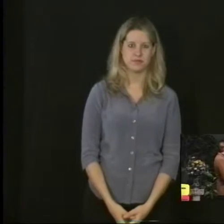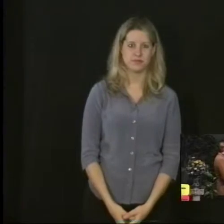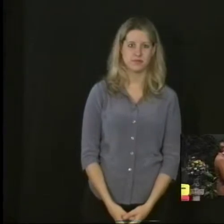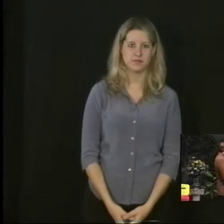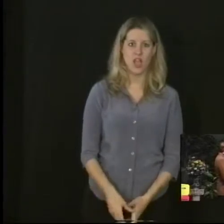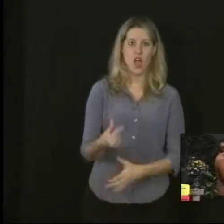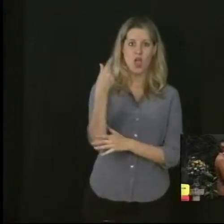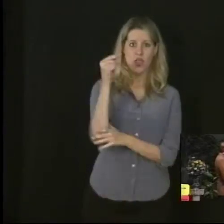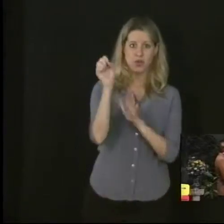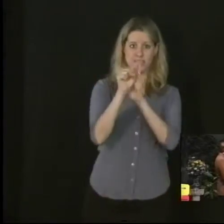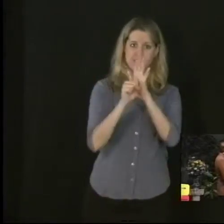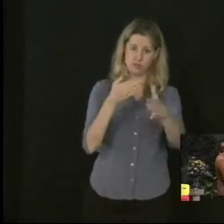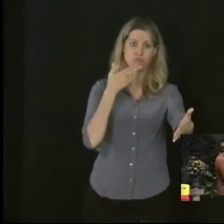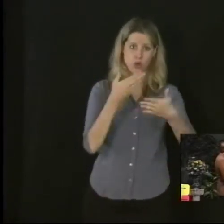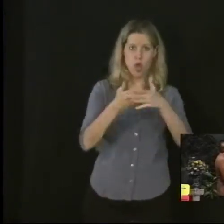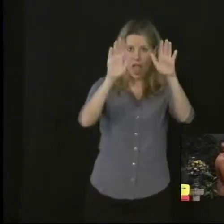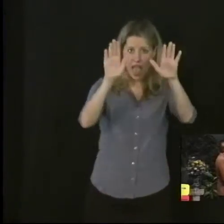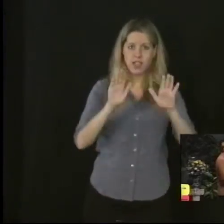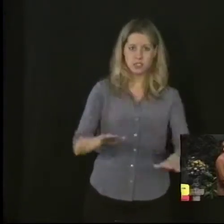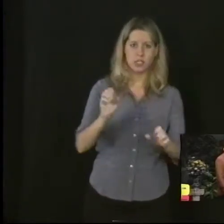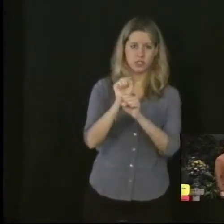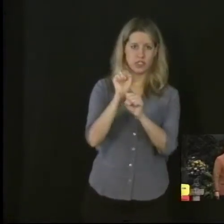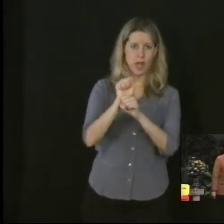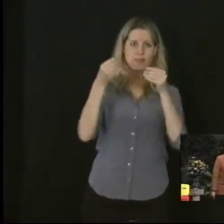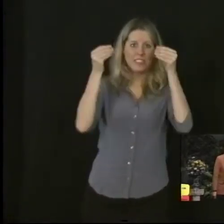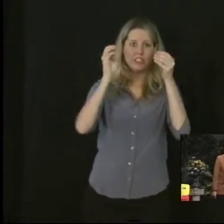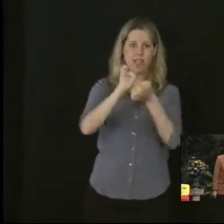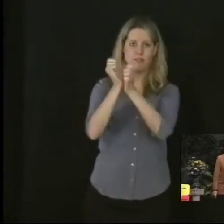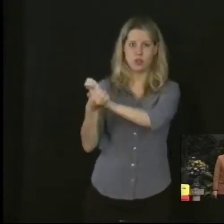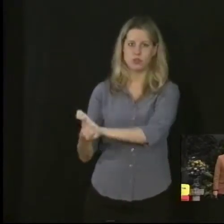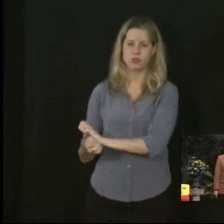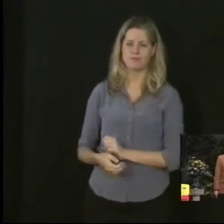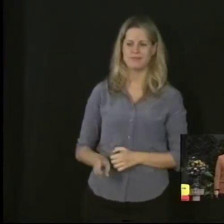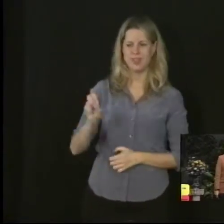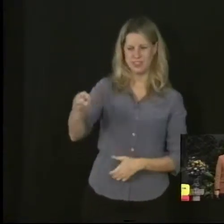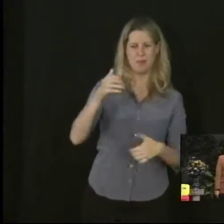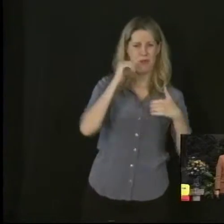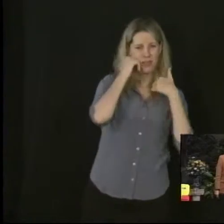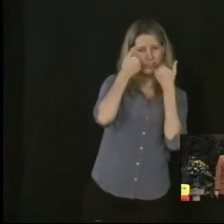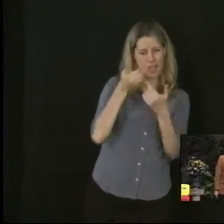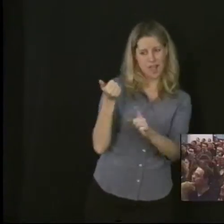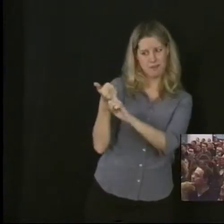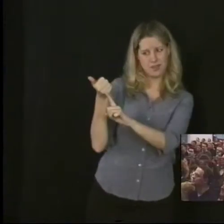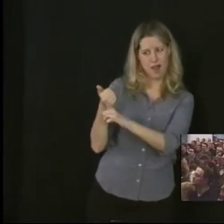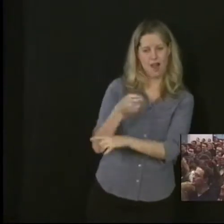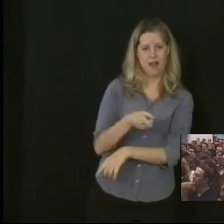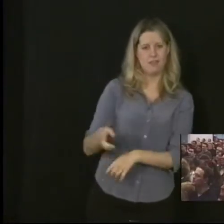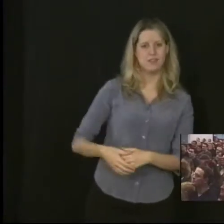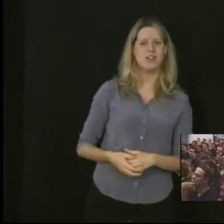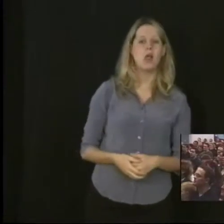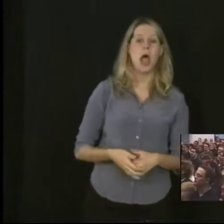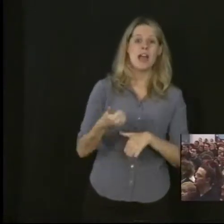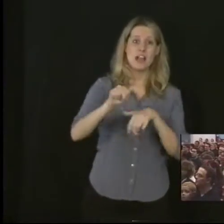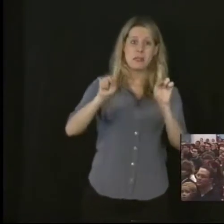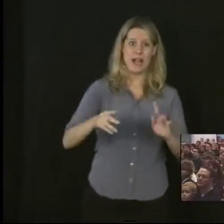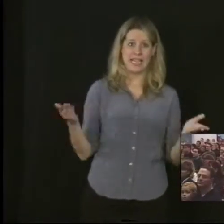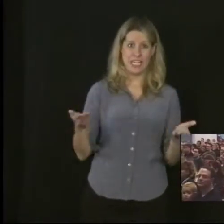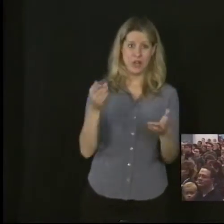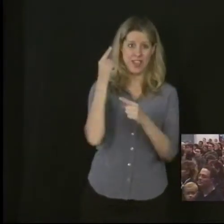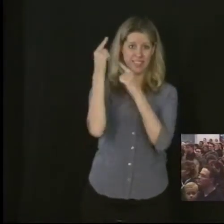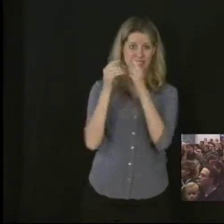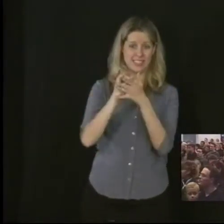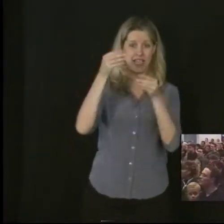The green states are doing a very good or excellent job of teaching evolution. They ought to be ashamed of themselves. Is there anybody that thinks